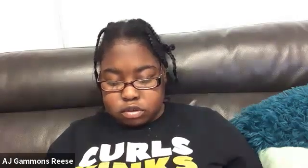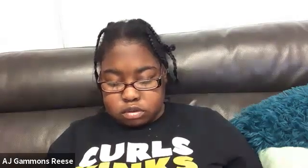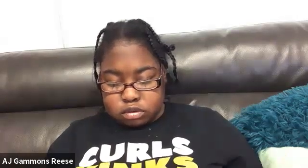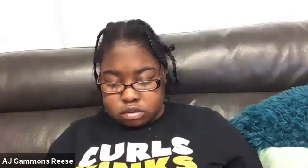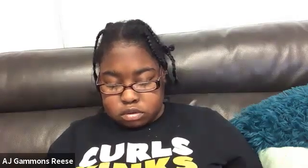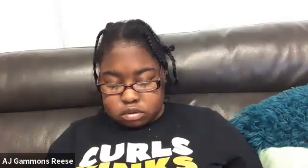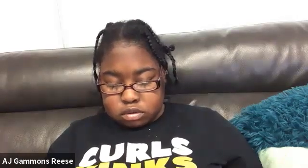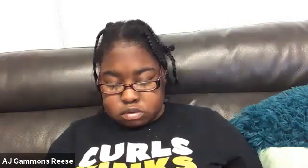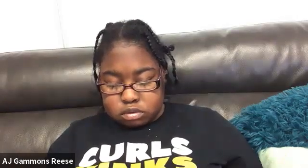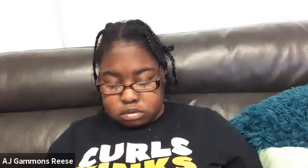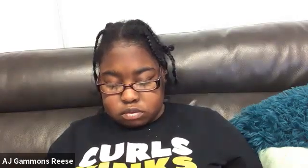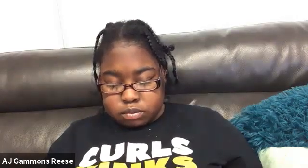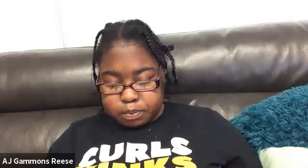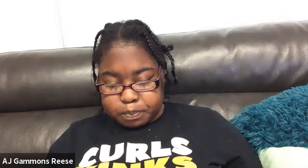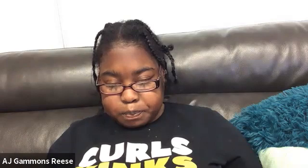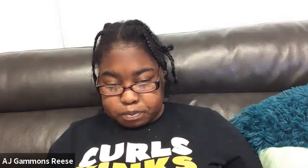what's that?